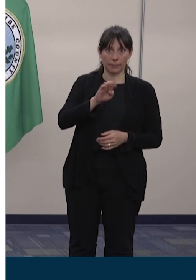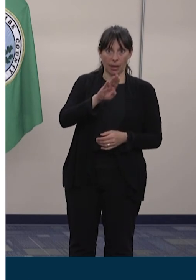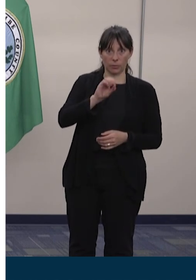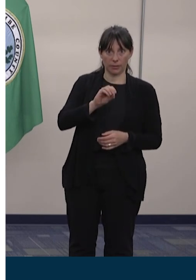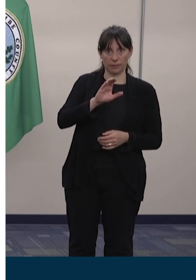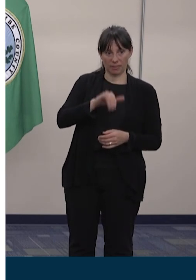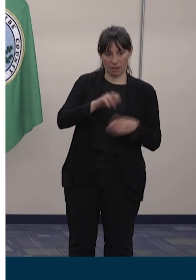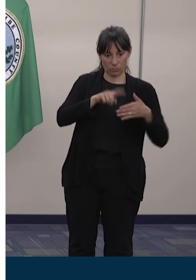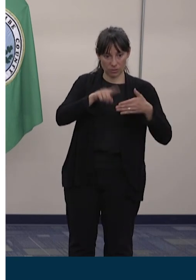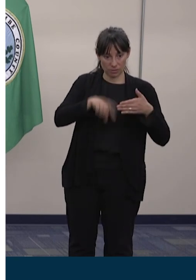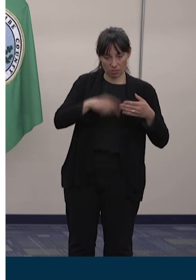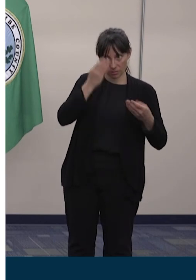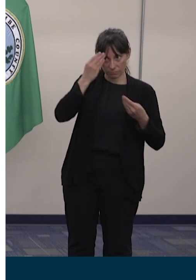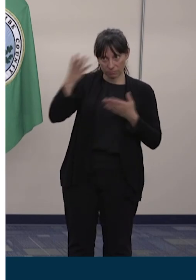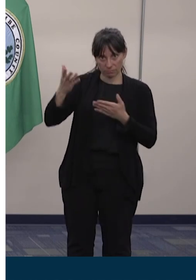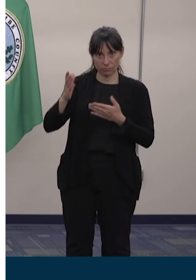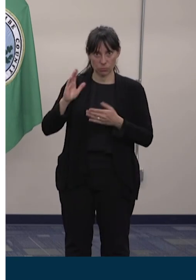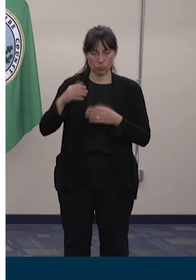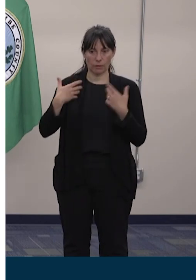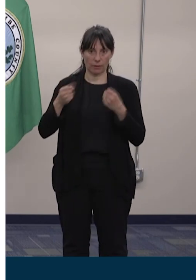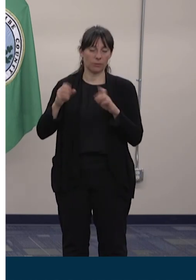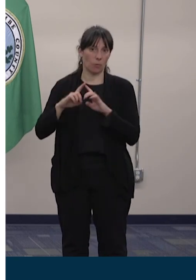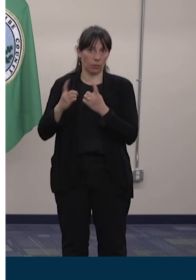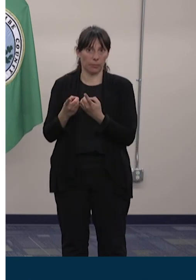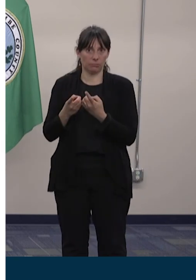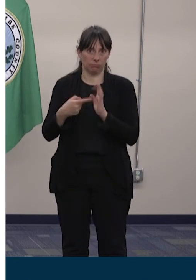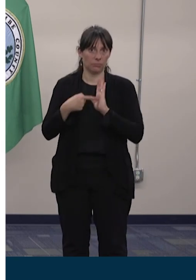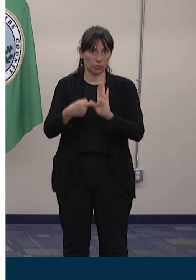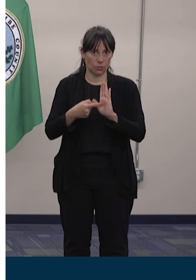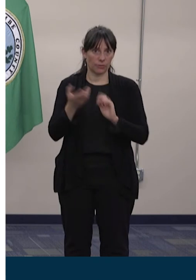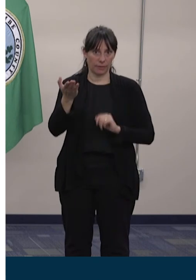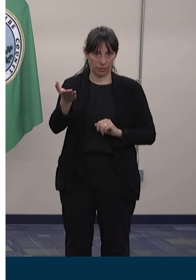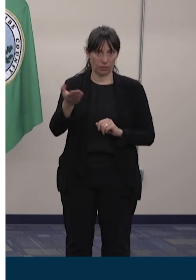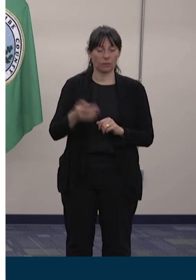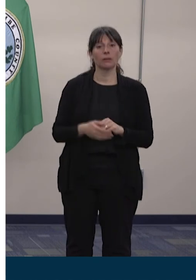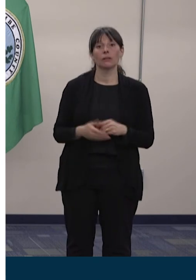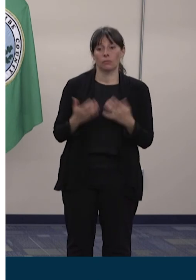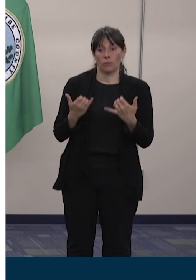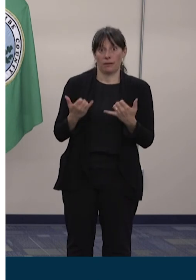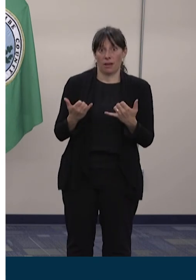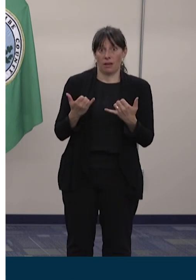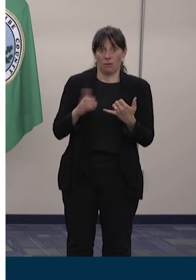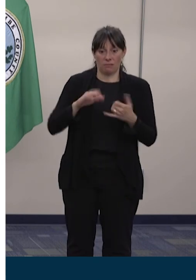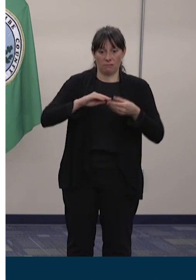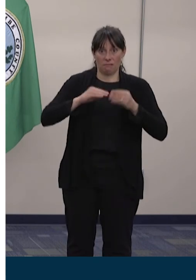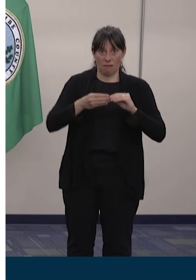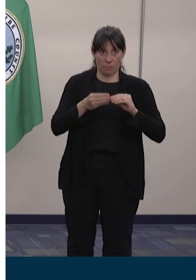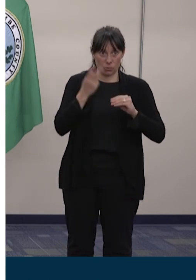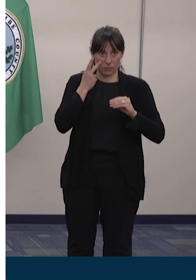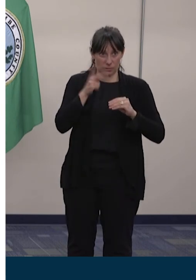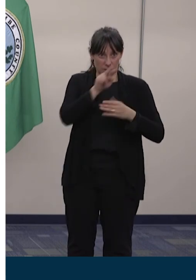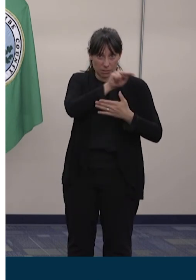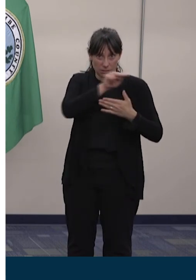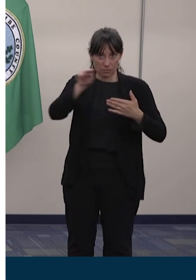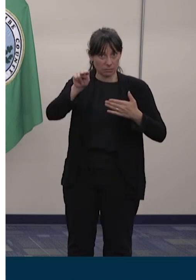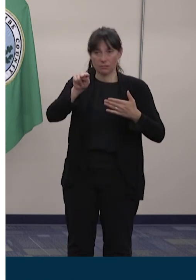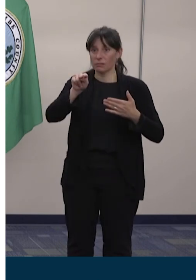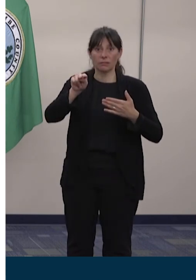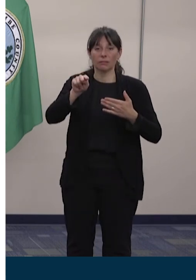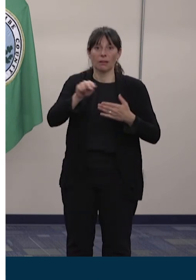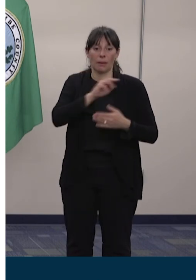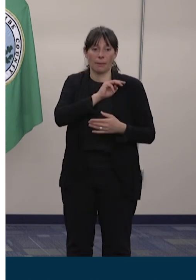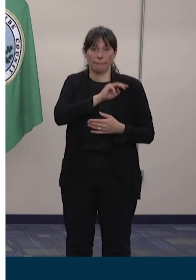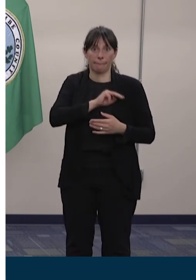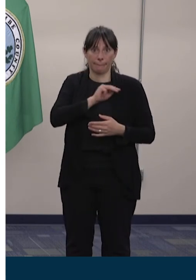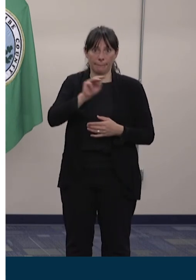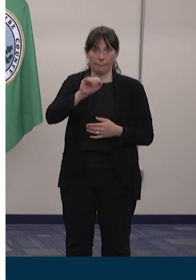At this time, the testing data shown estos here datos que does not se include muestran tests aquí. conducted in-house No at se Mission Hospital, ven los que se han hecho